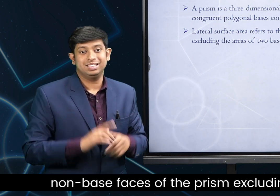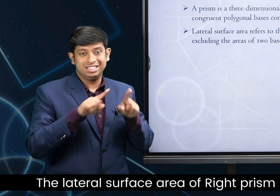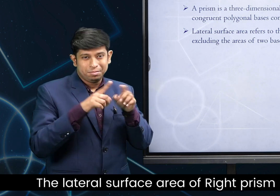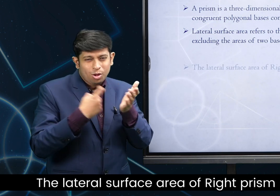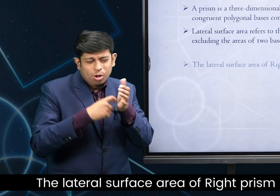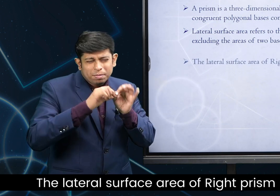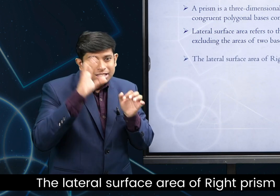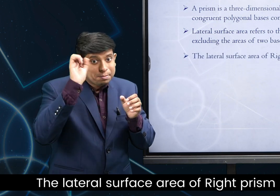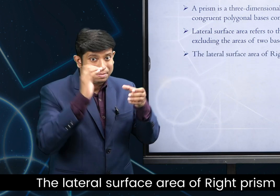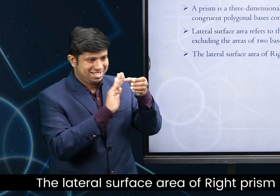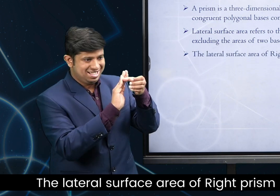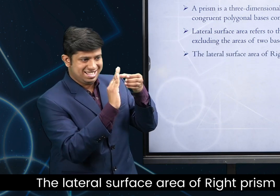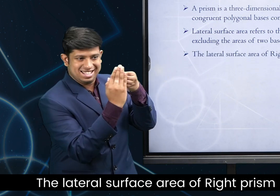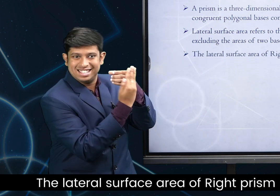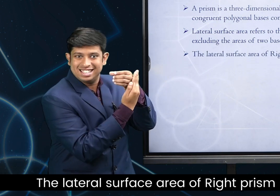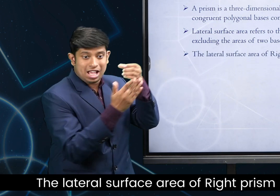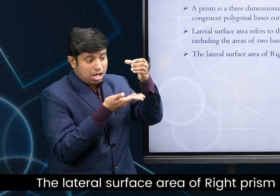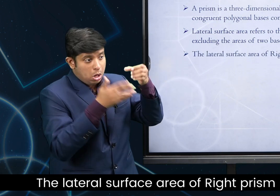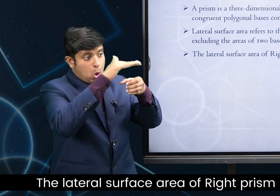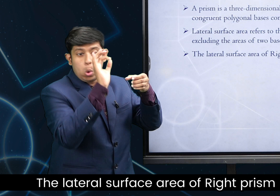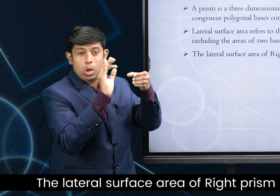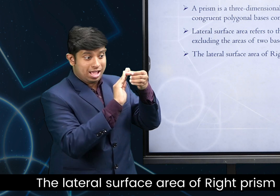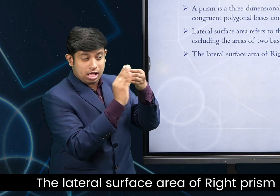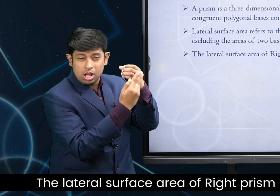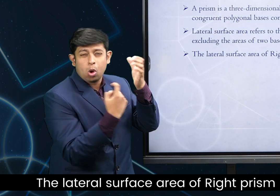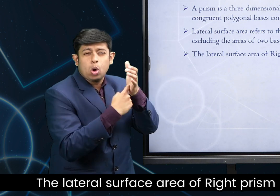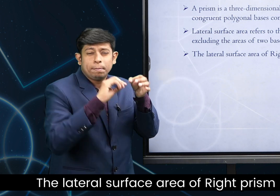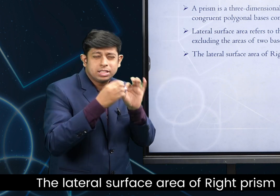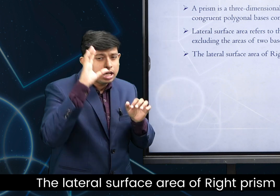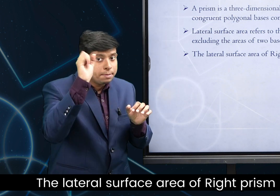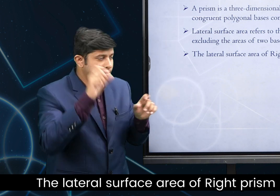The lateral surface area of right prism is equal to perimeter of base into height.